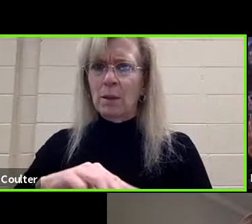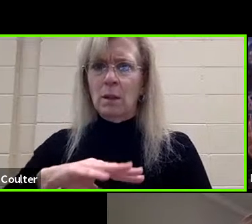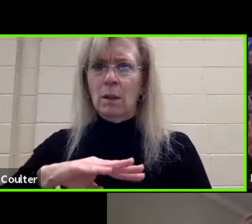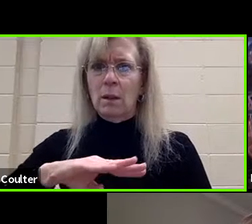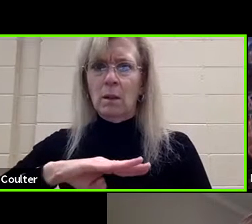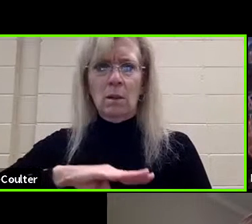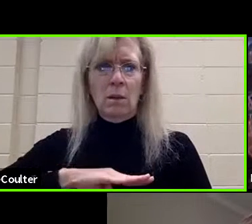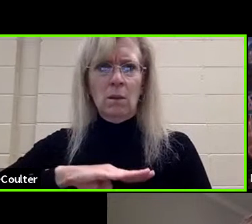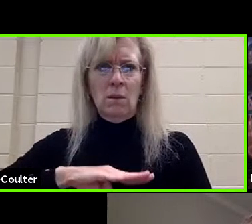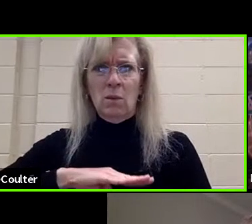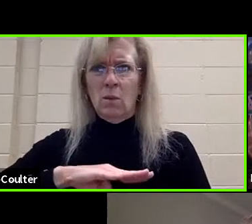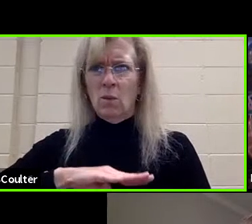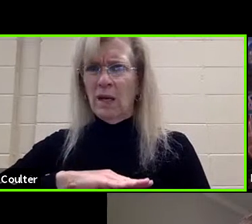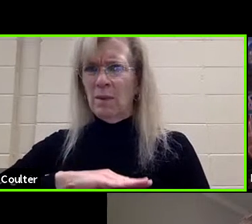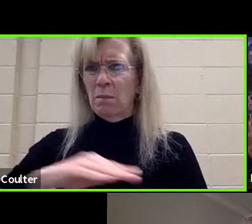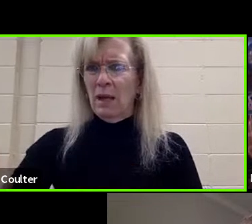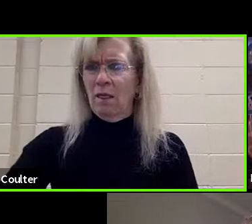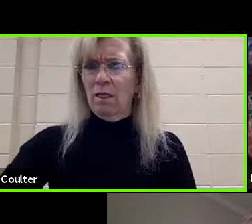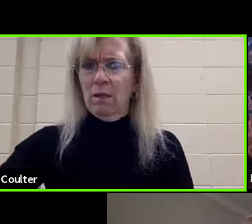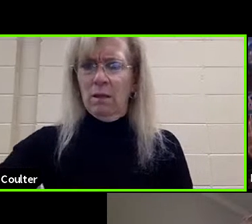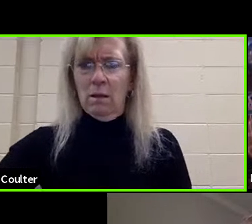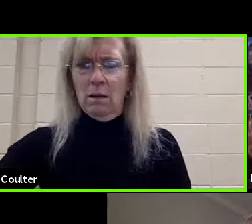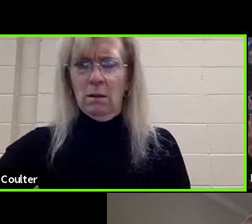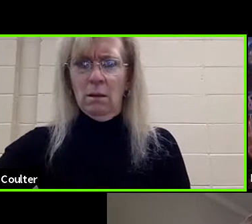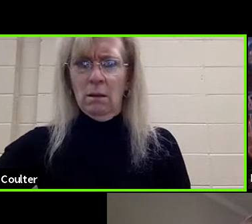What happened? What happened?